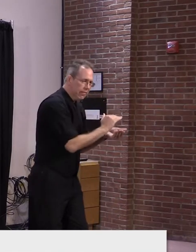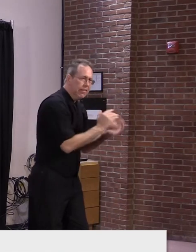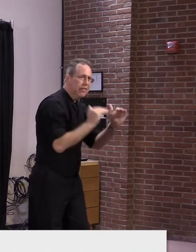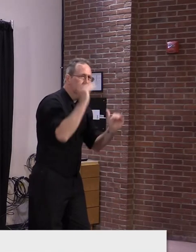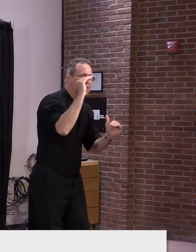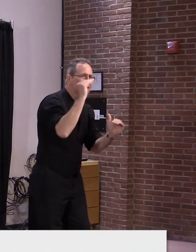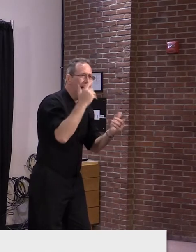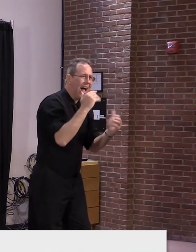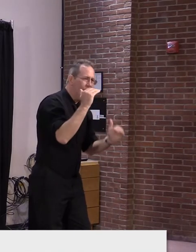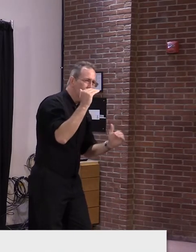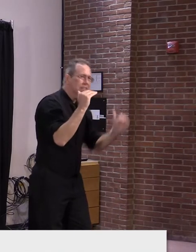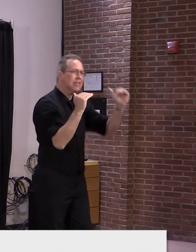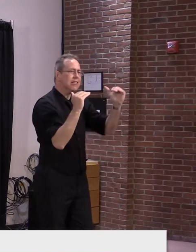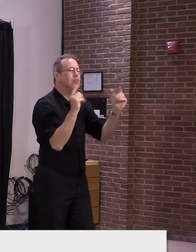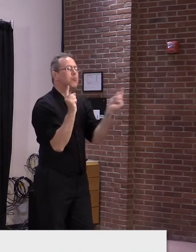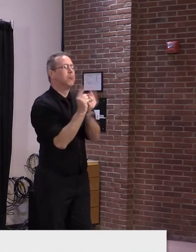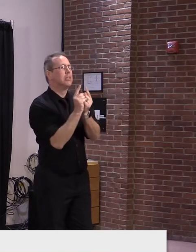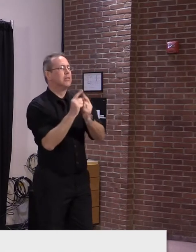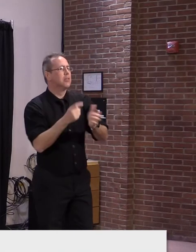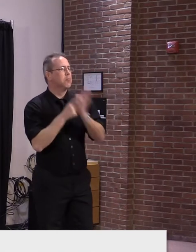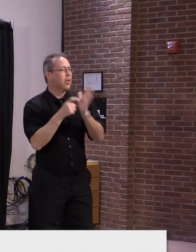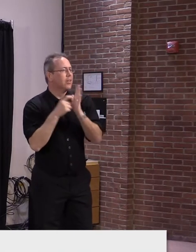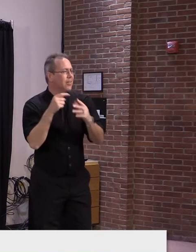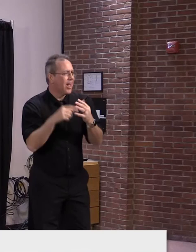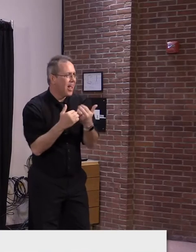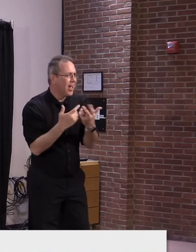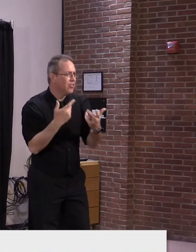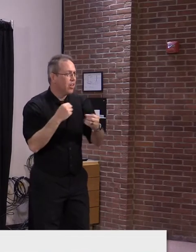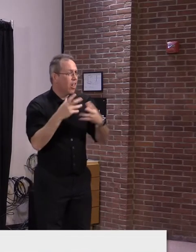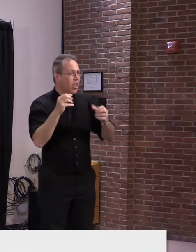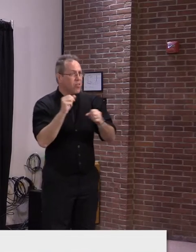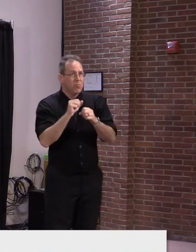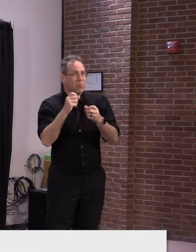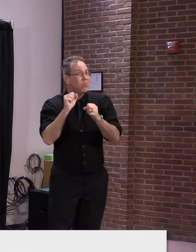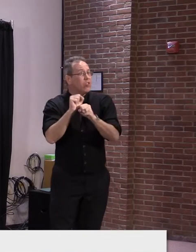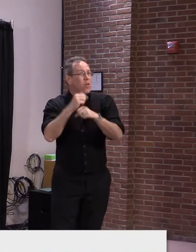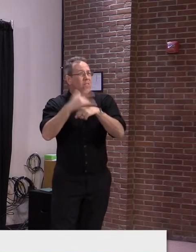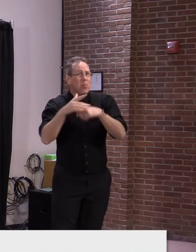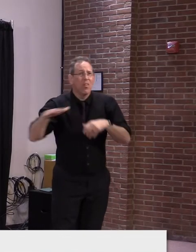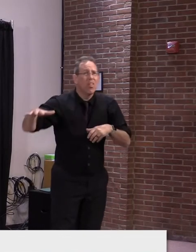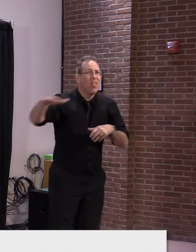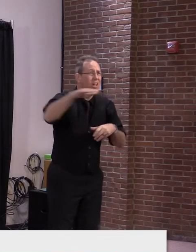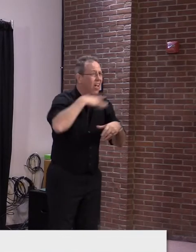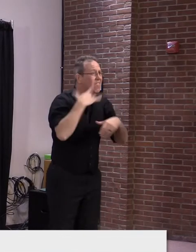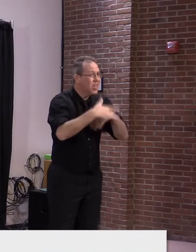has resulted in higher wages. And I still believe that's the right approach.